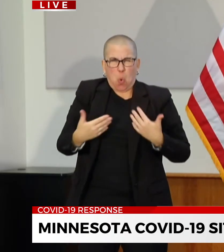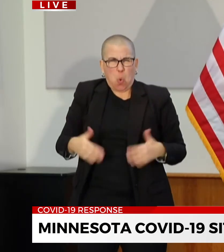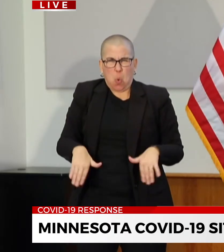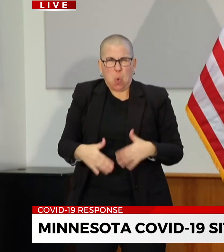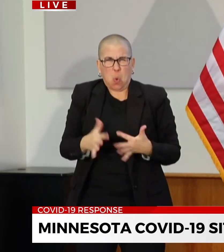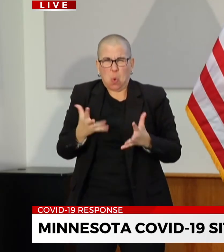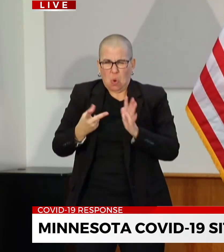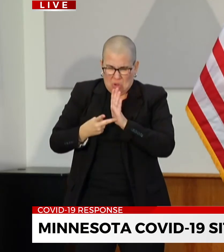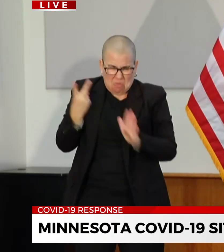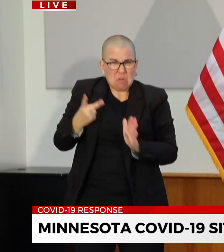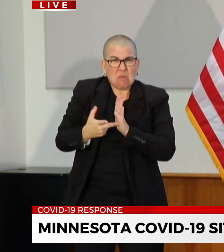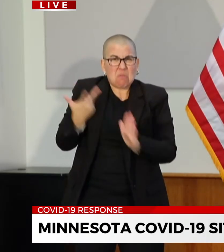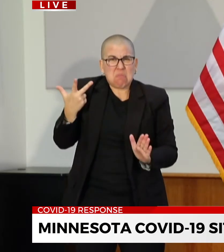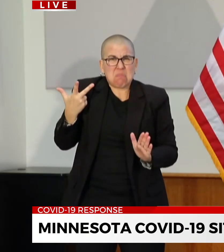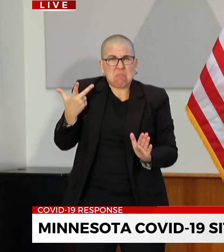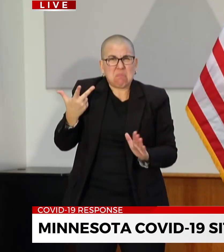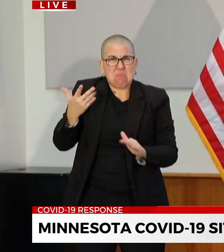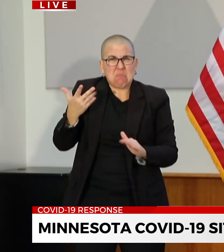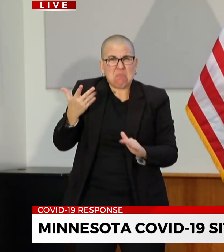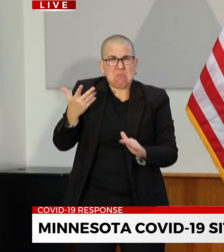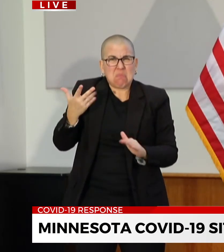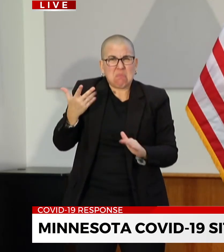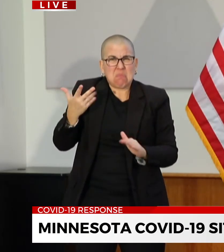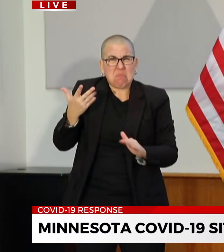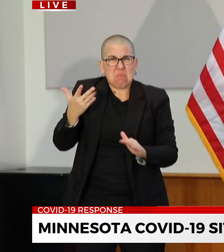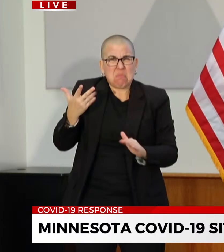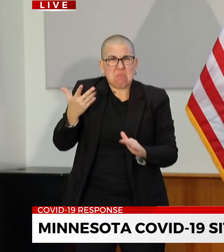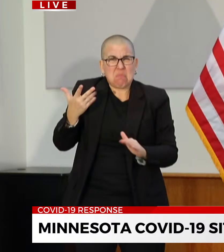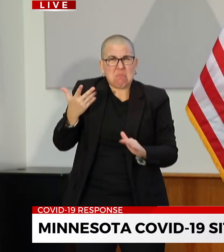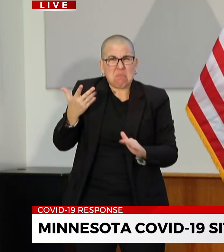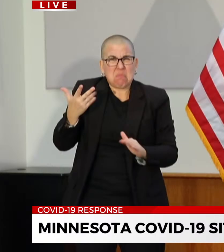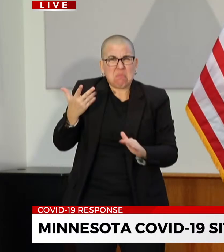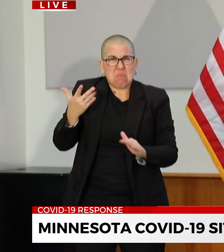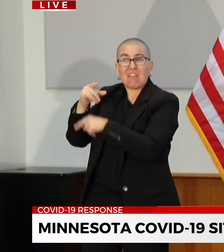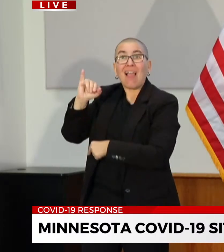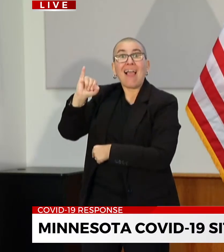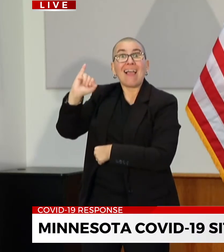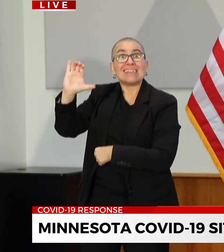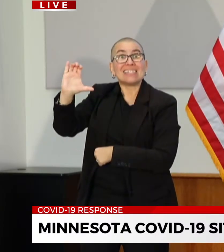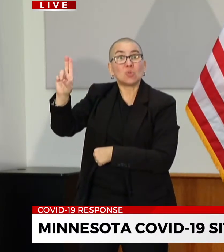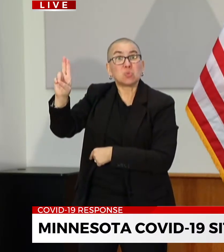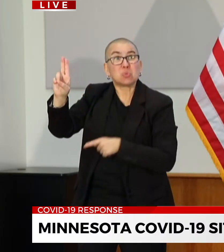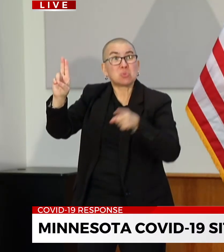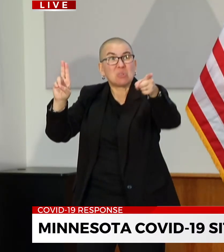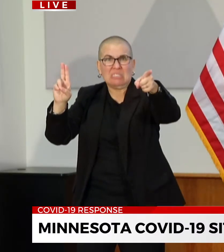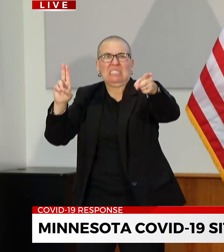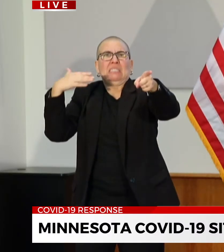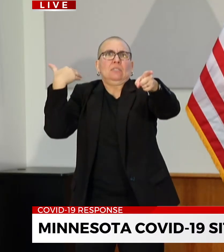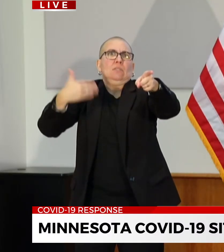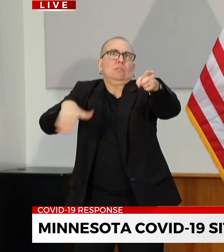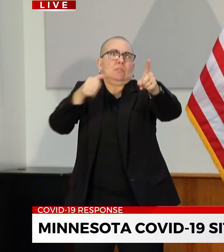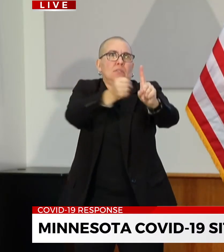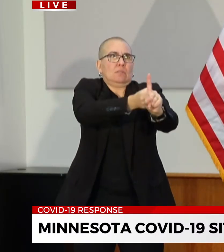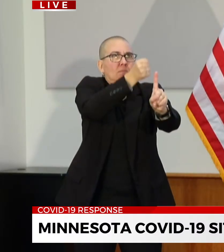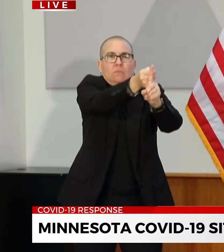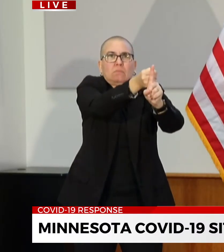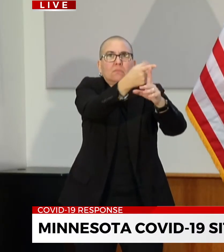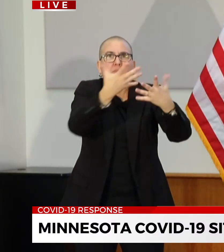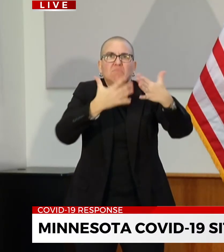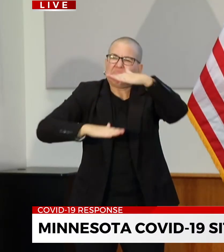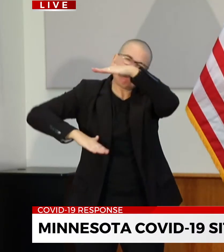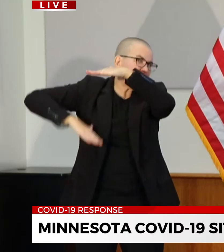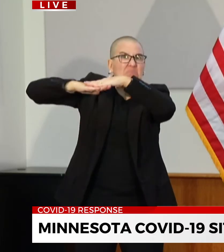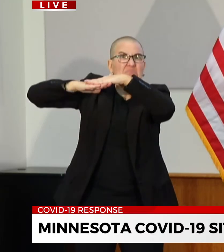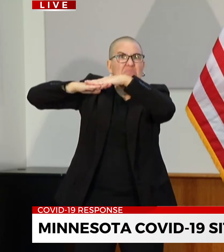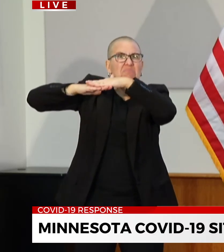May. Weekly hospital and ICU admissions reached a new high in the week that we're talking about before the